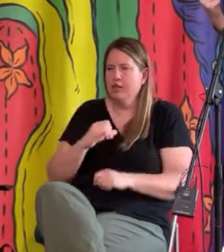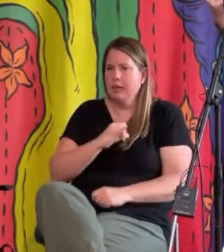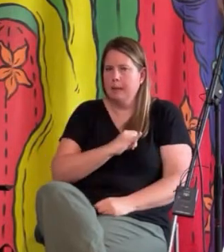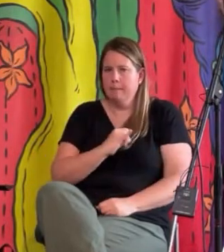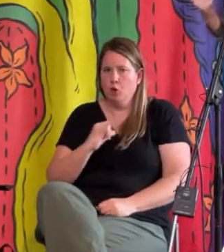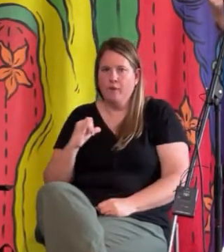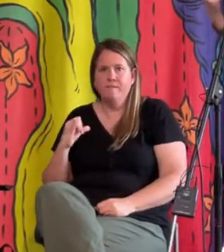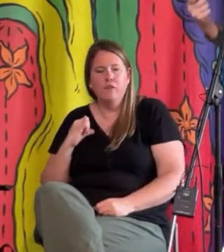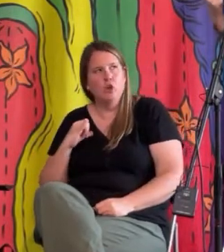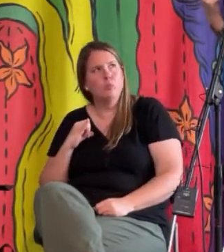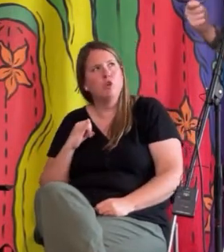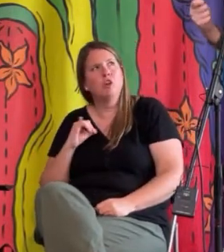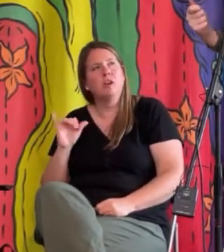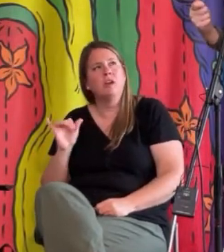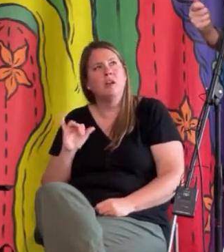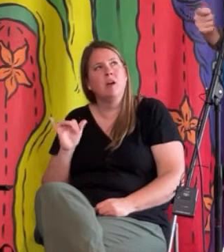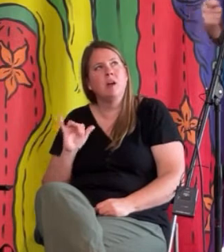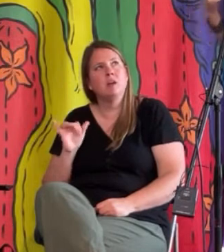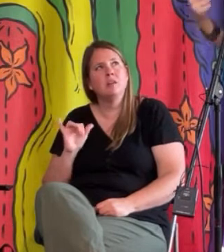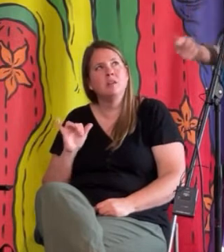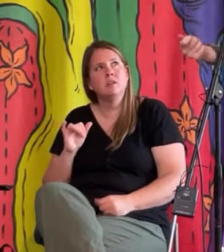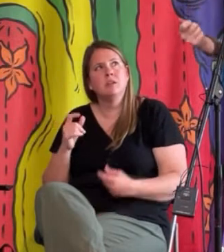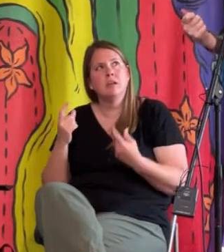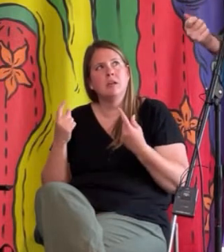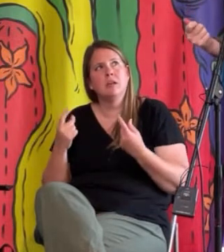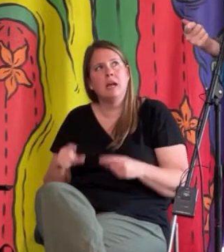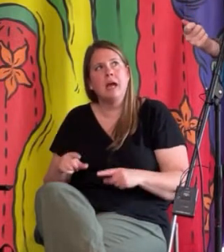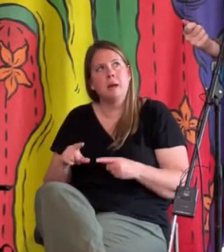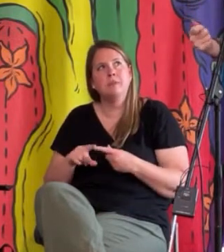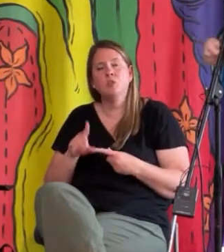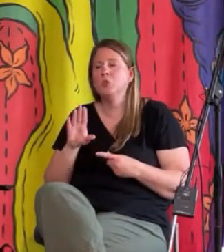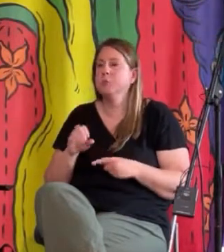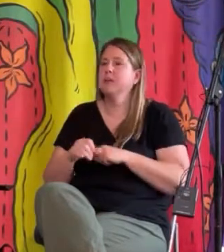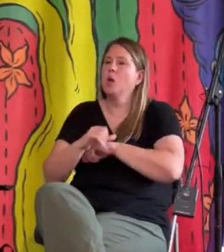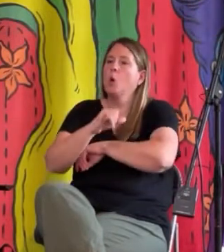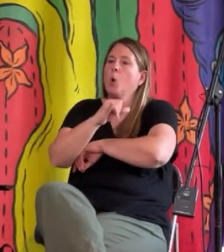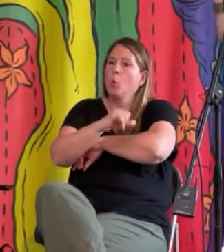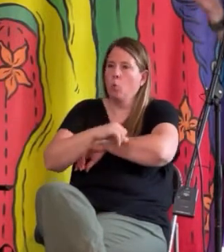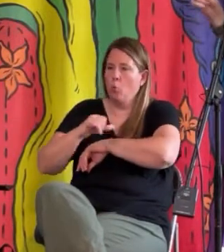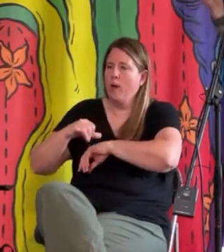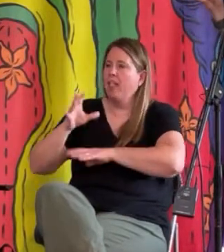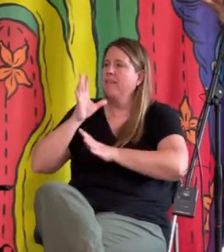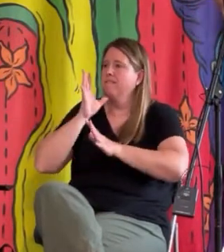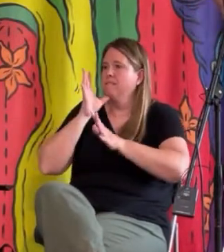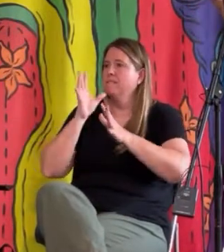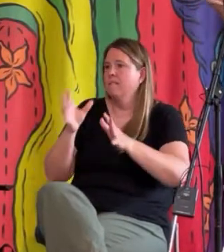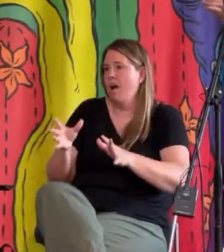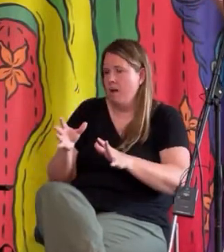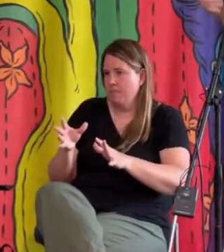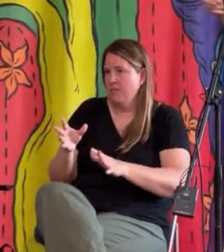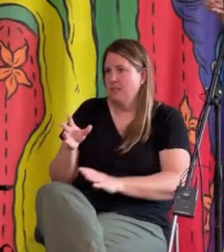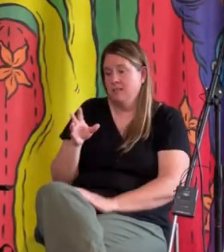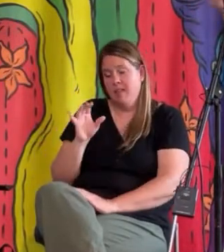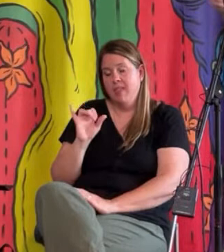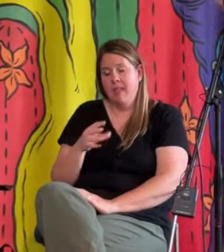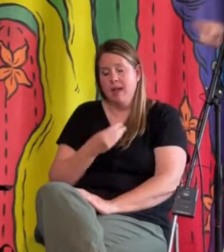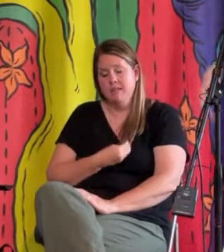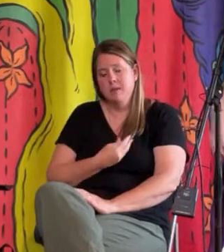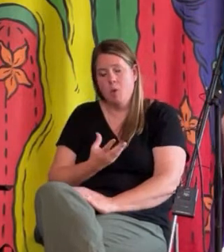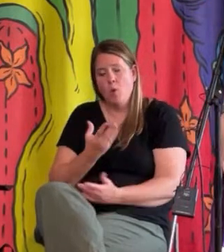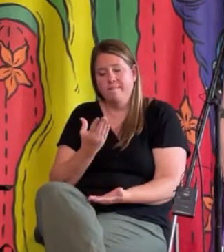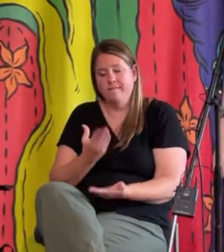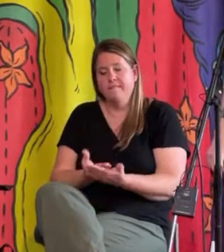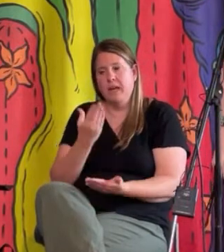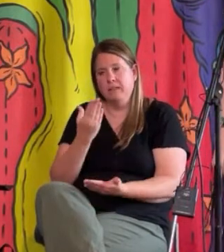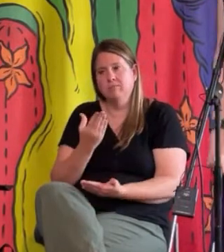perfumery. It also happens to be whale vomit. And that's a poetic fact you can take to the bank. That